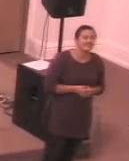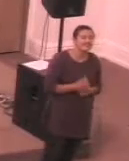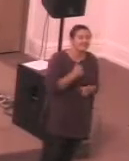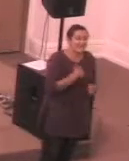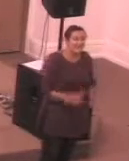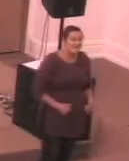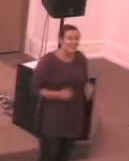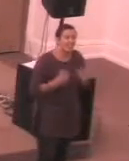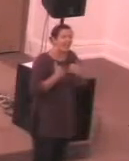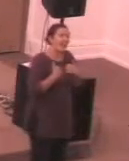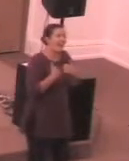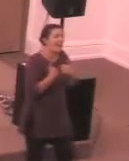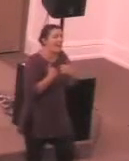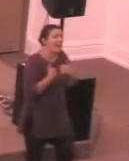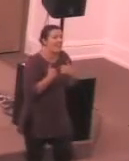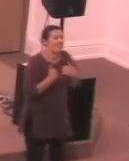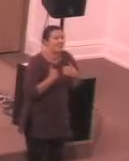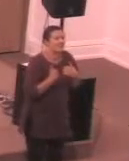alive. I'm